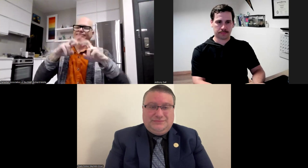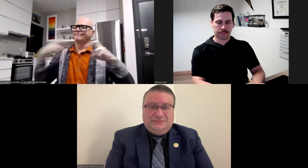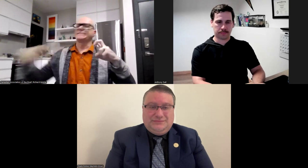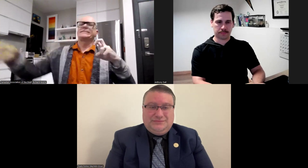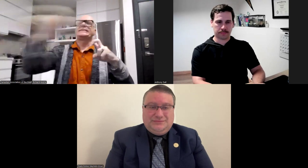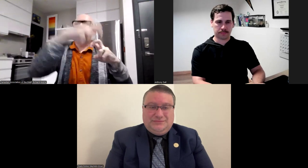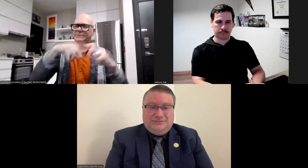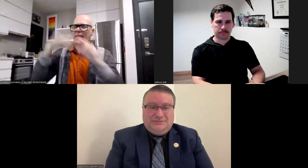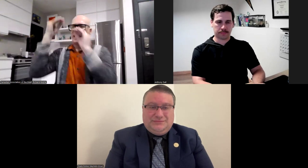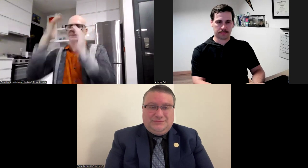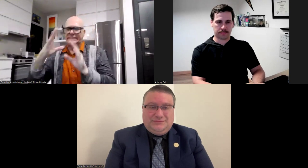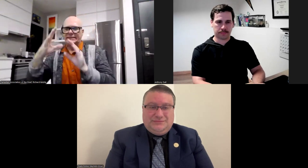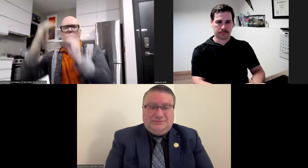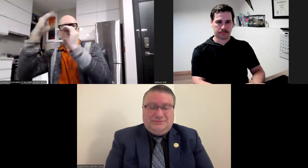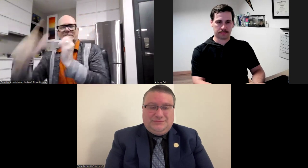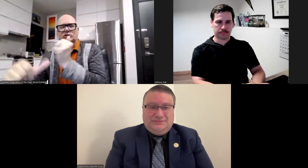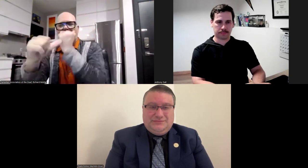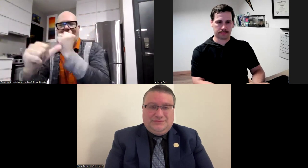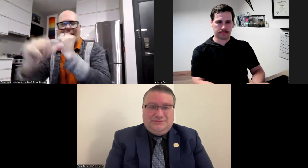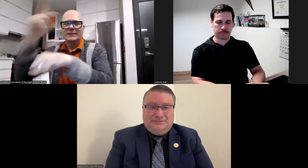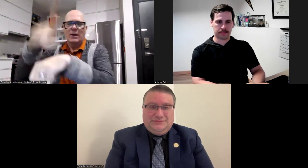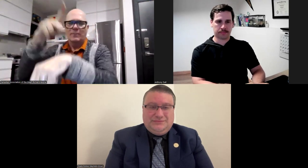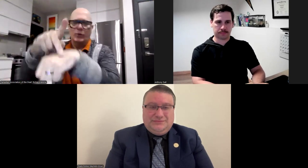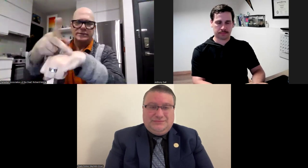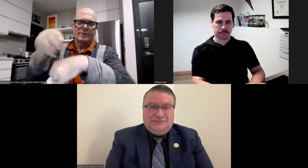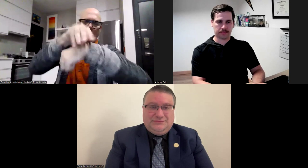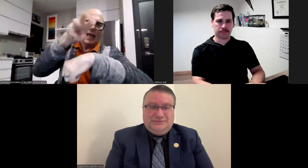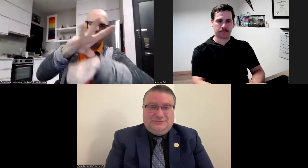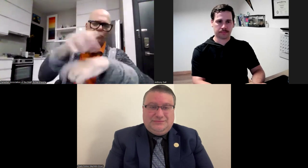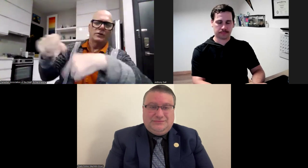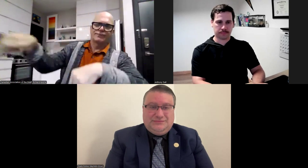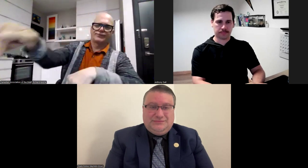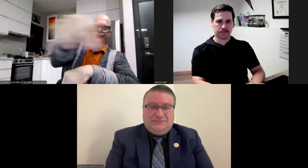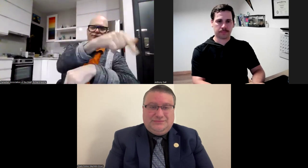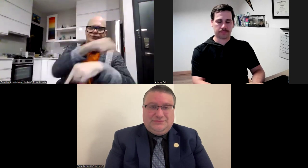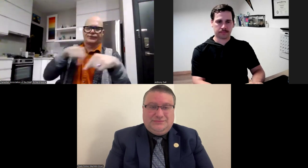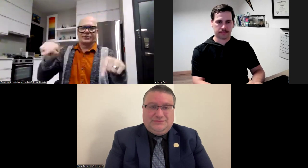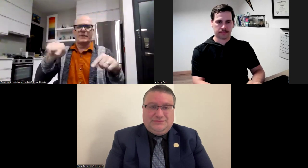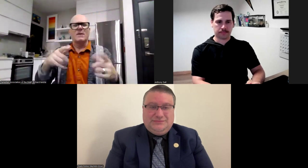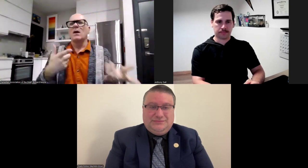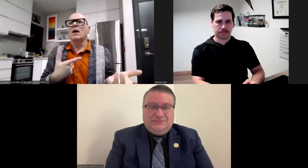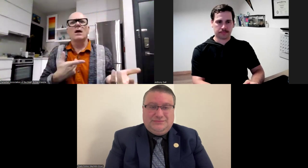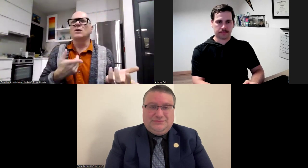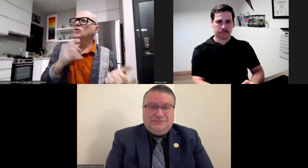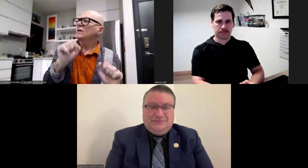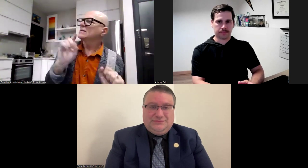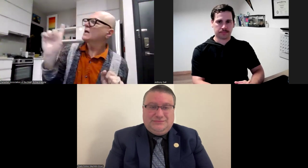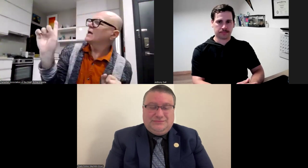that's going to trickle back into the curriculum. And so, yes, it comes down to the teachers, the EAs, the principals, the counselors, those IEP meetings